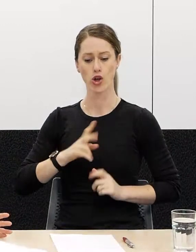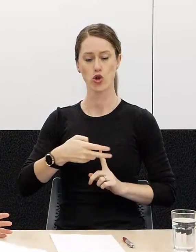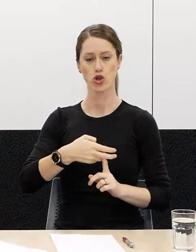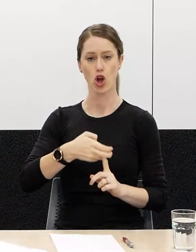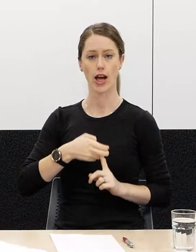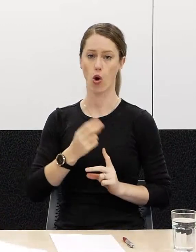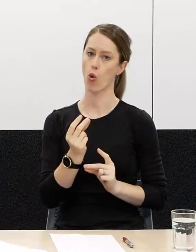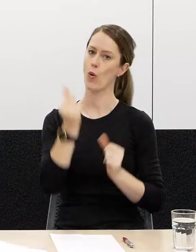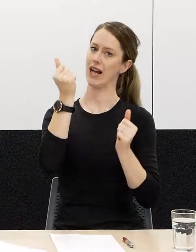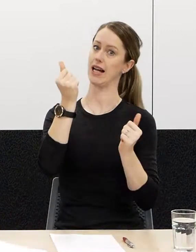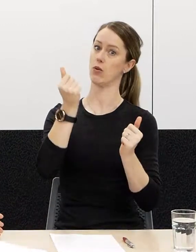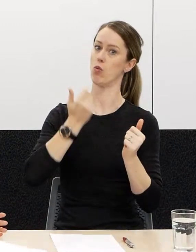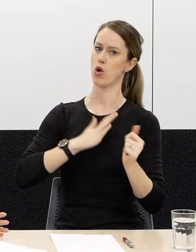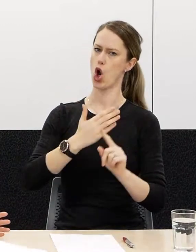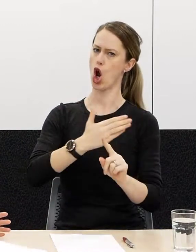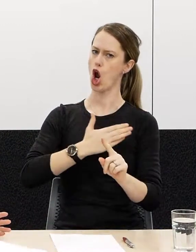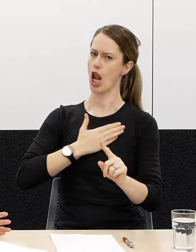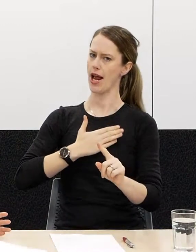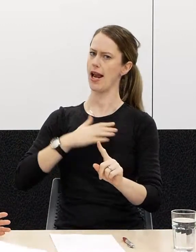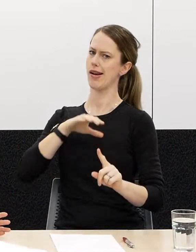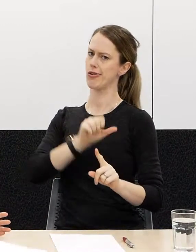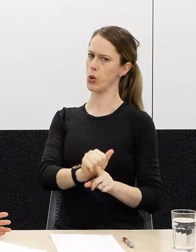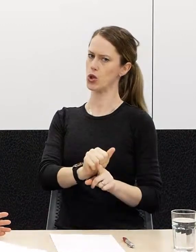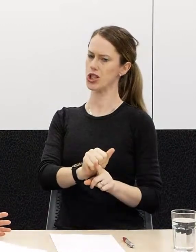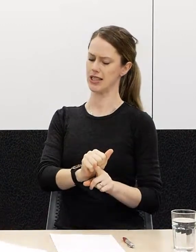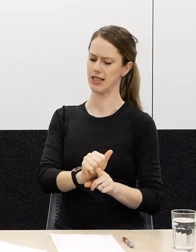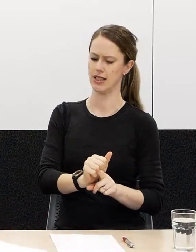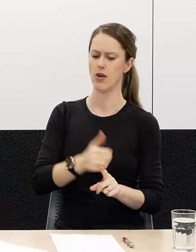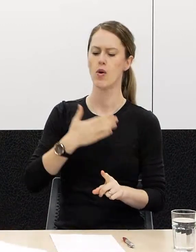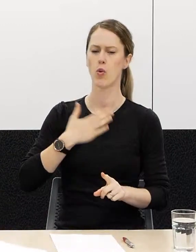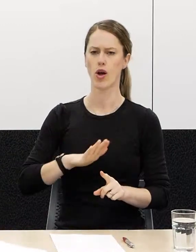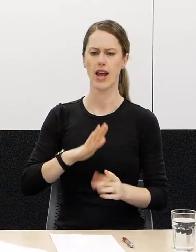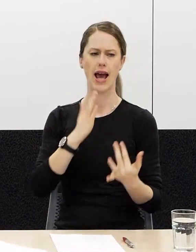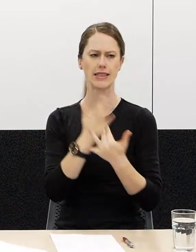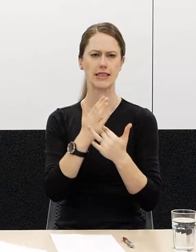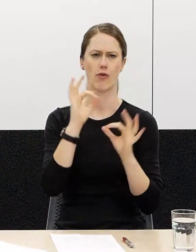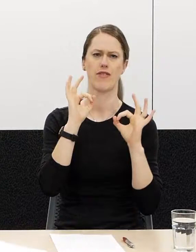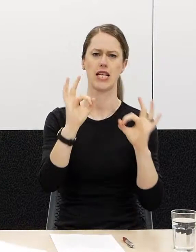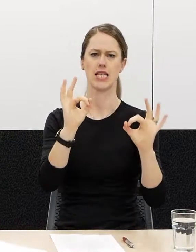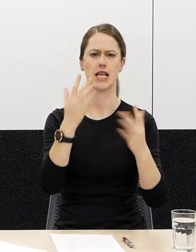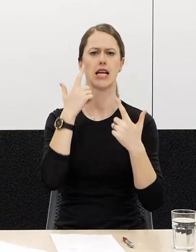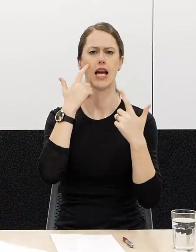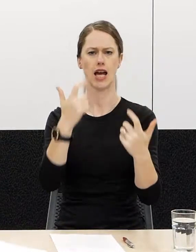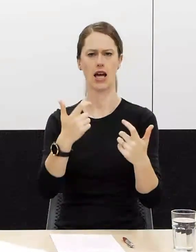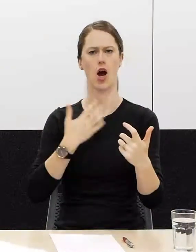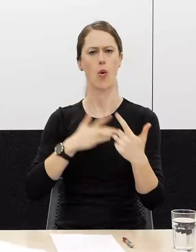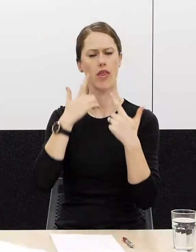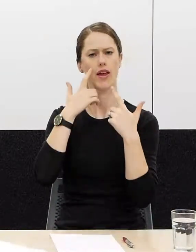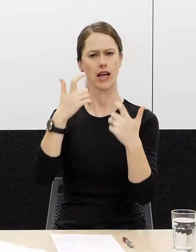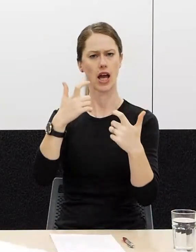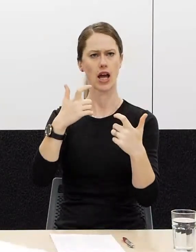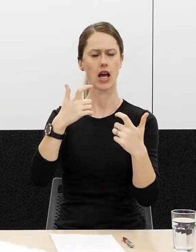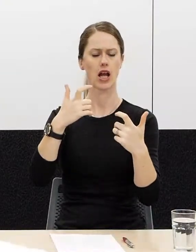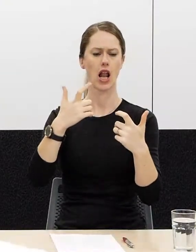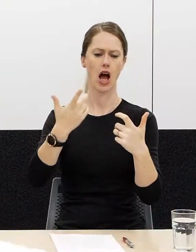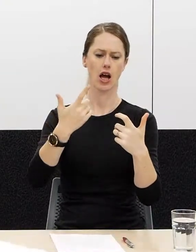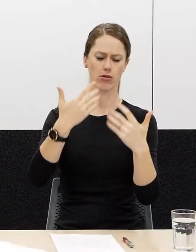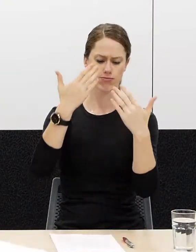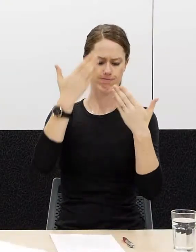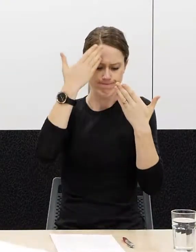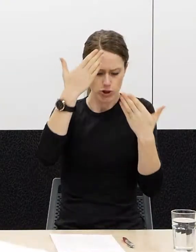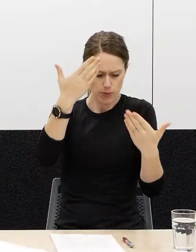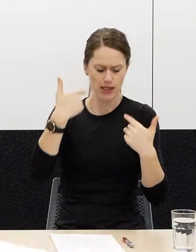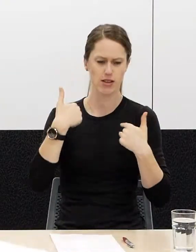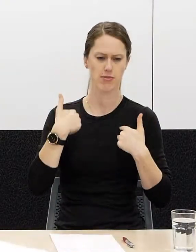diagnosed promptly and to have fair access to excellent care. I'd want the care to be full of humanity,